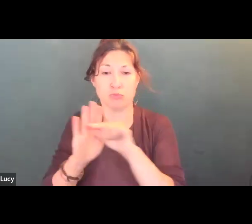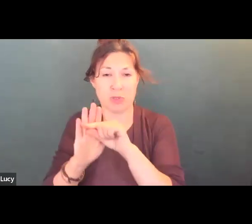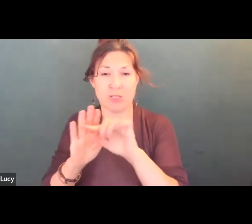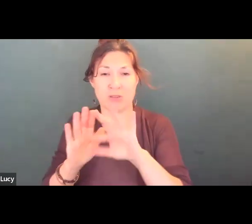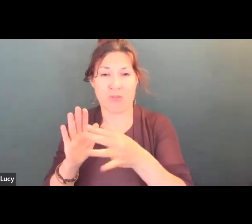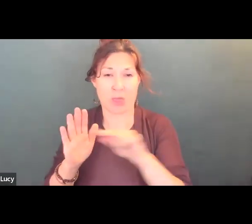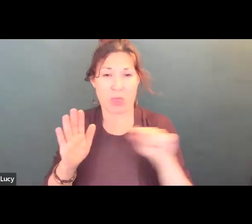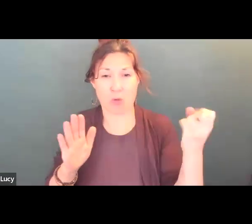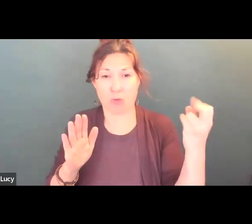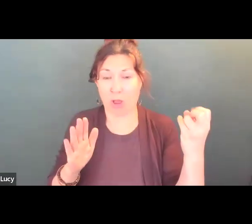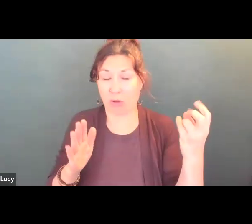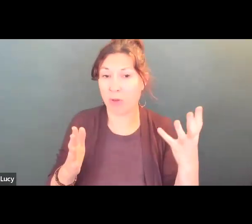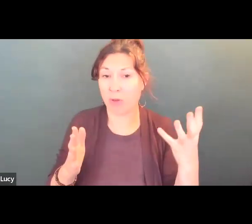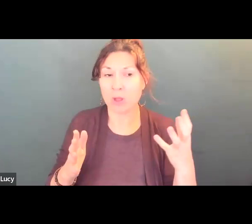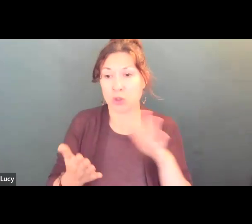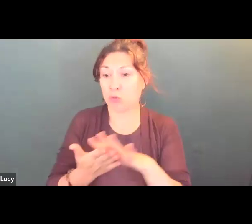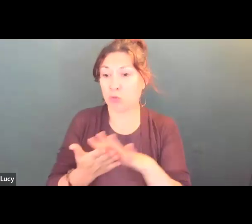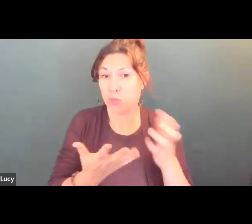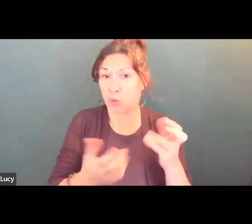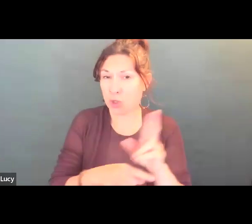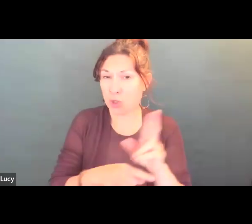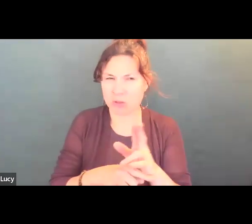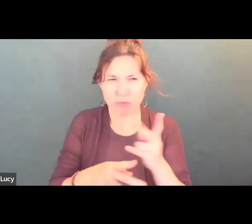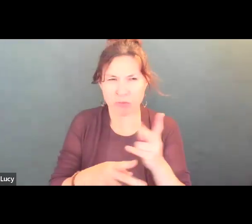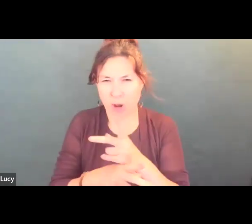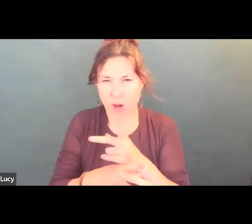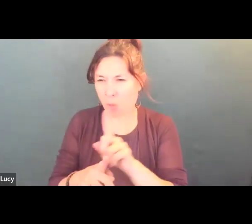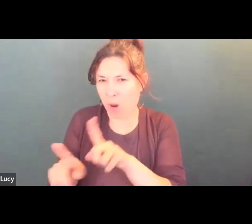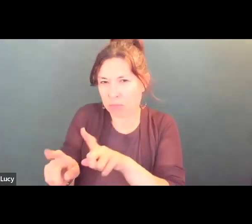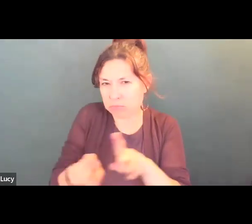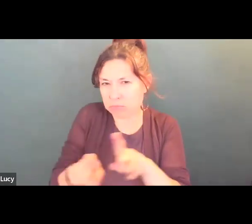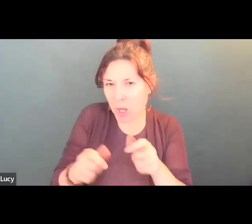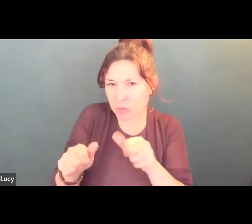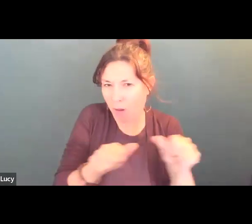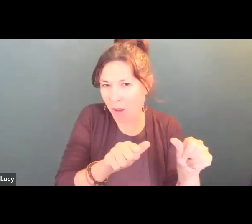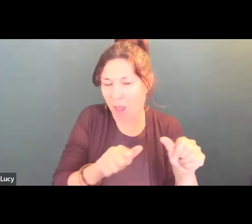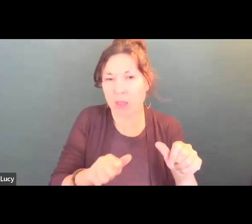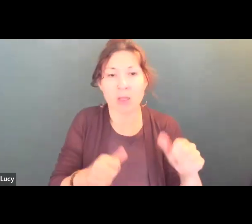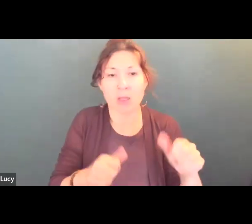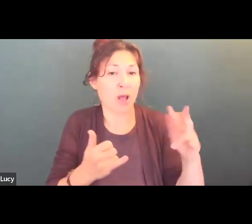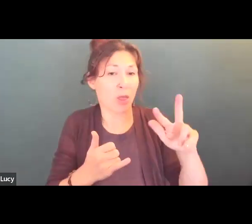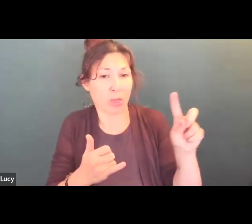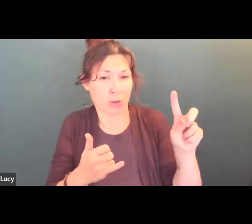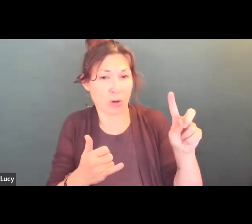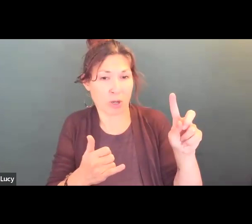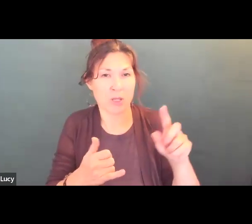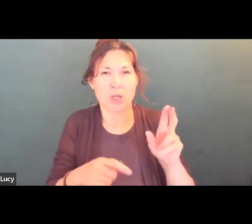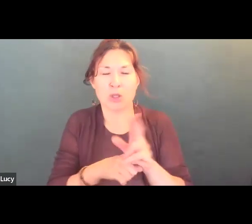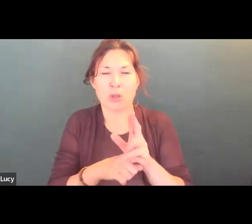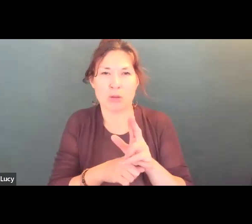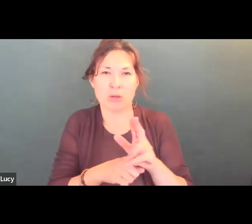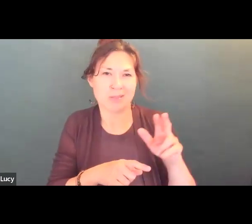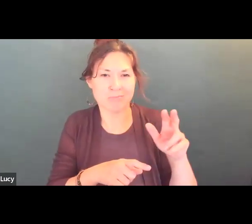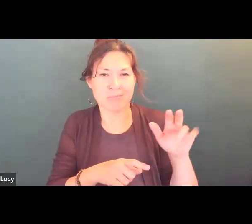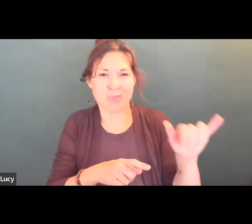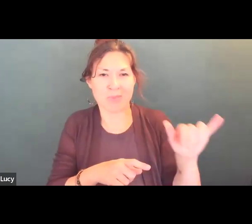and have a system in place to pilot them. At this time, 31 schools are using Yonder or gearing up to